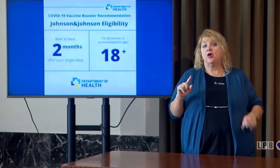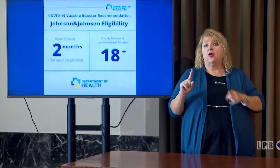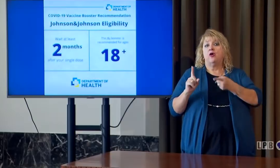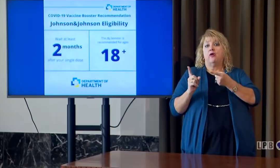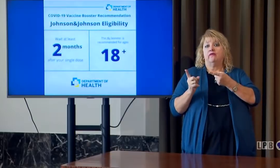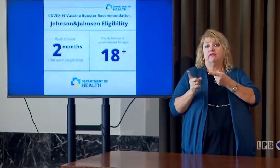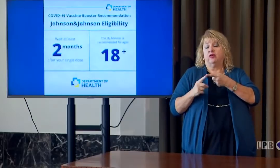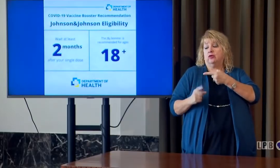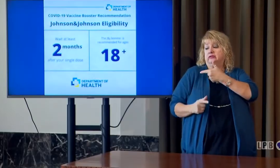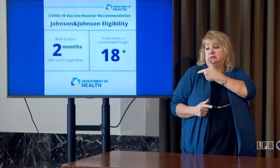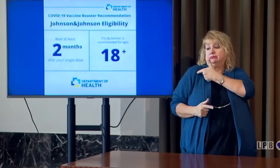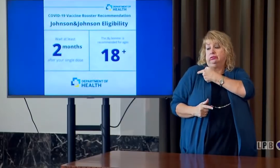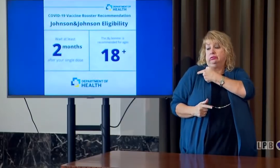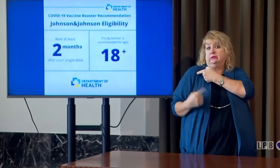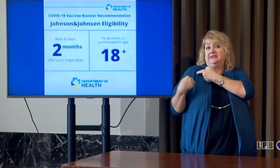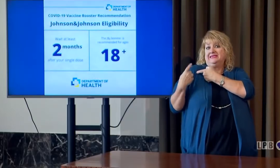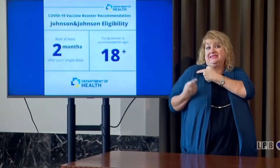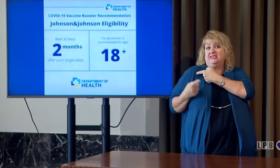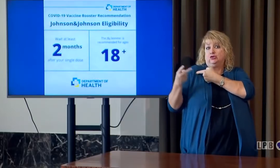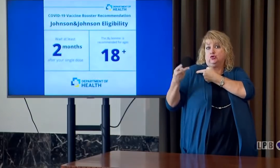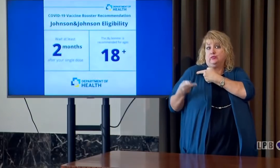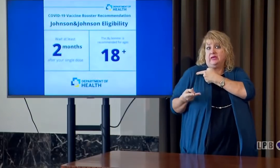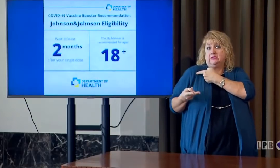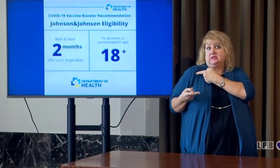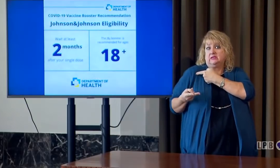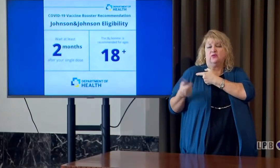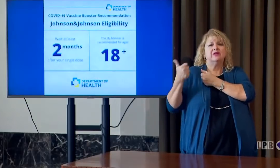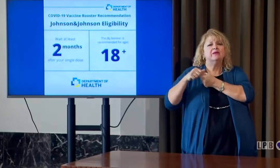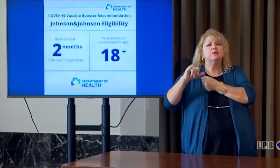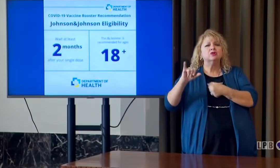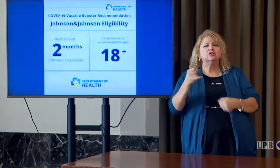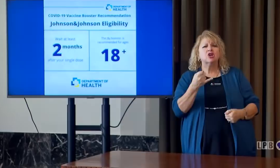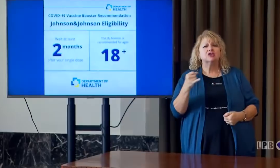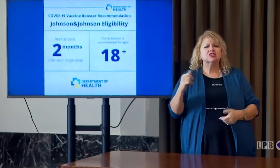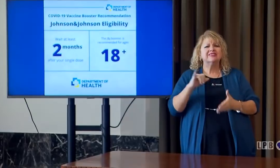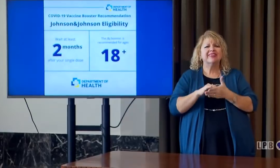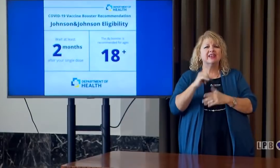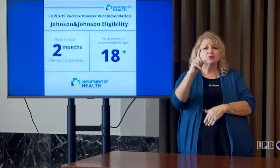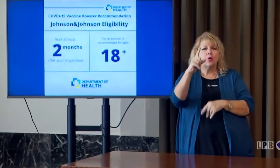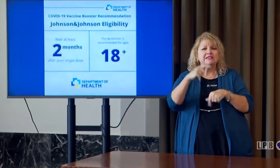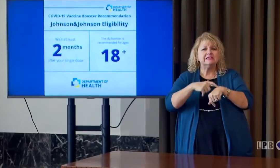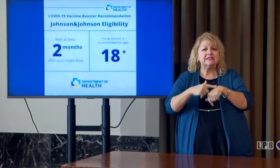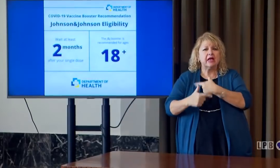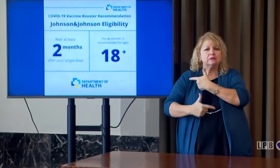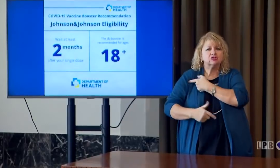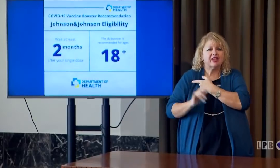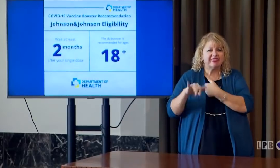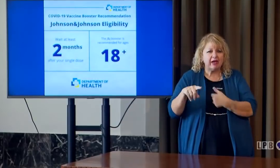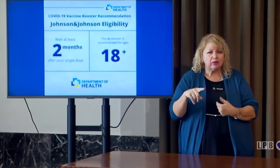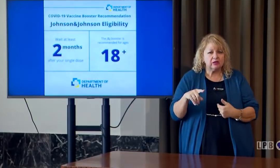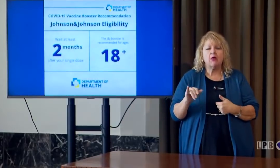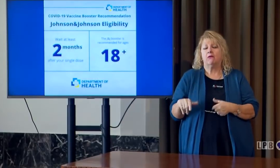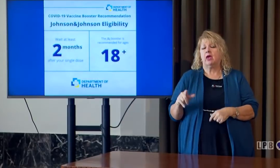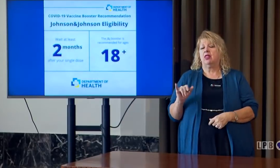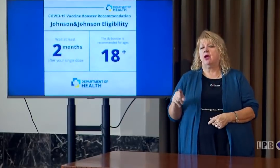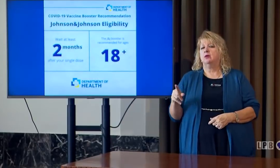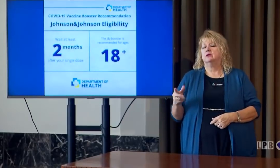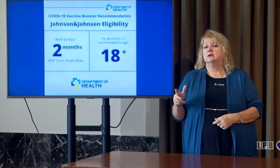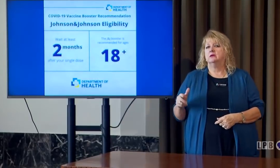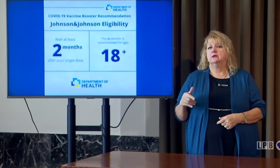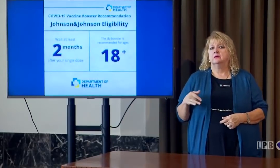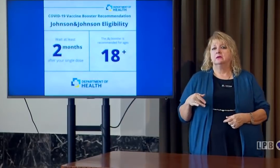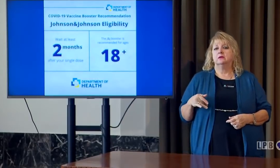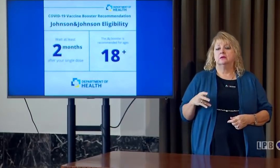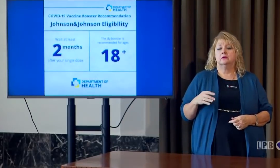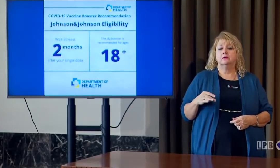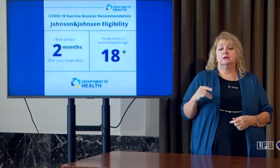months have eclipsed since when you got your dose. Remember, Johnson & Johnson is that 1-dose series. Like the other 2 vaccines, that protection does